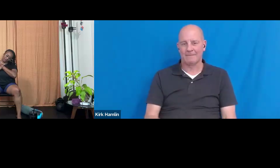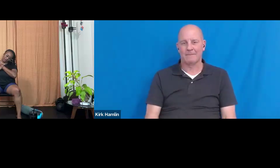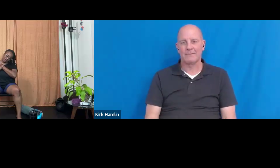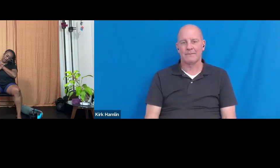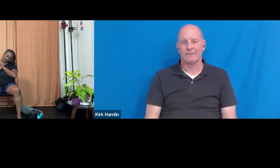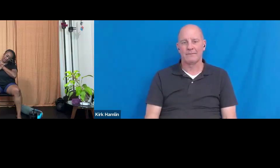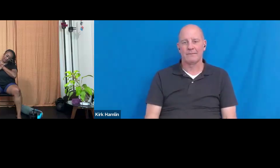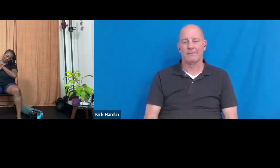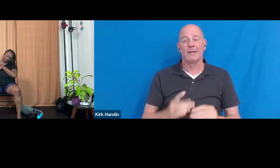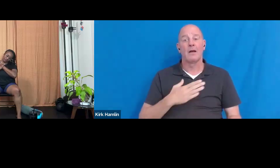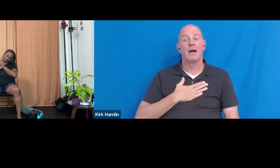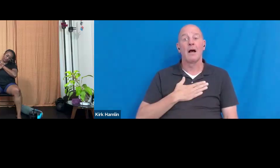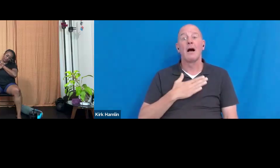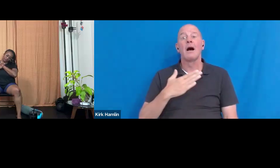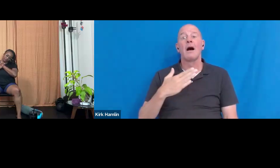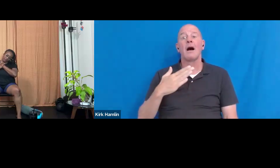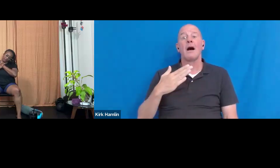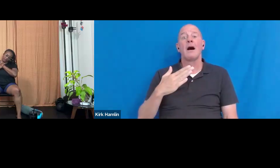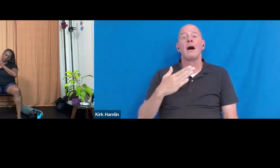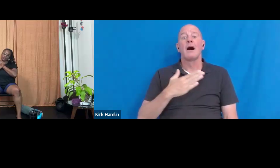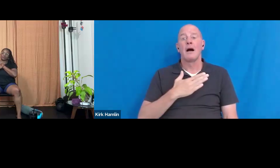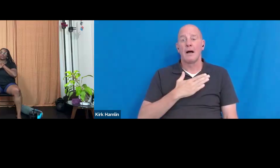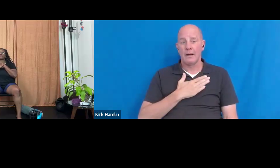Wherever you are, one more breath.